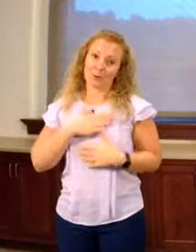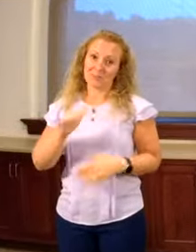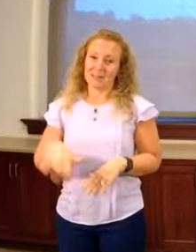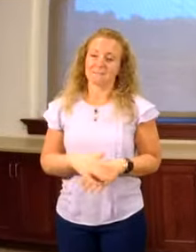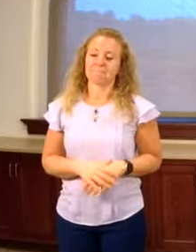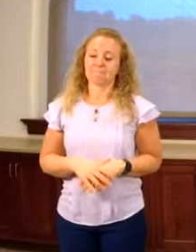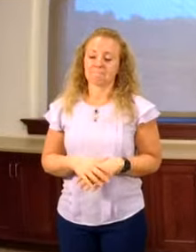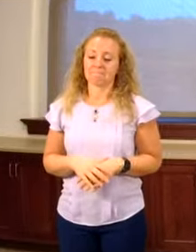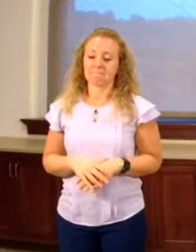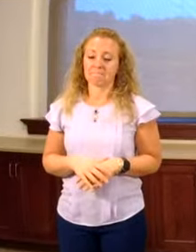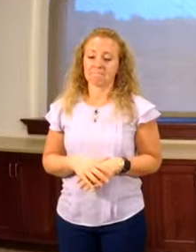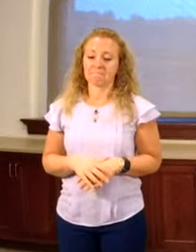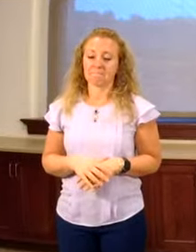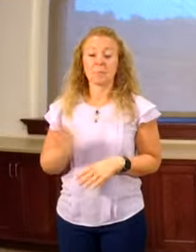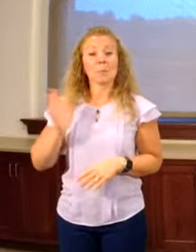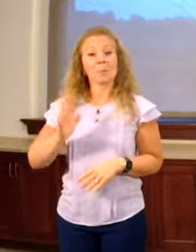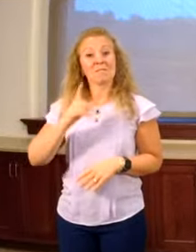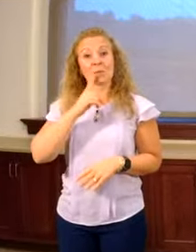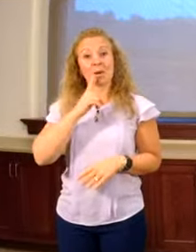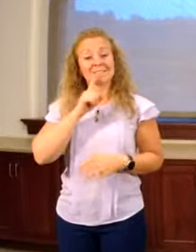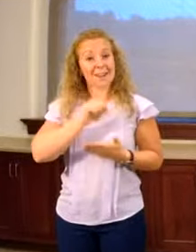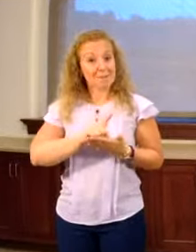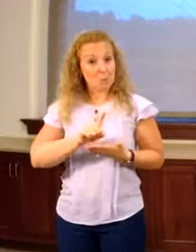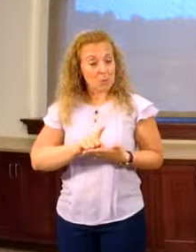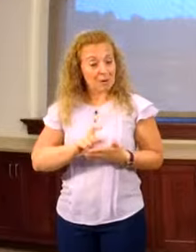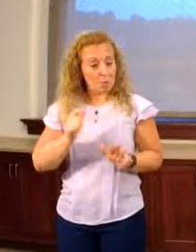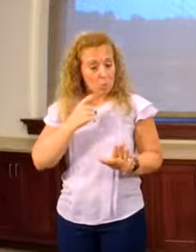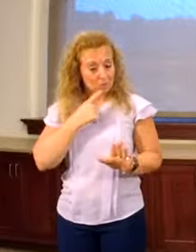So as I used to say every single week,